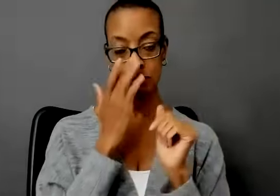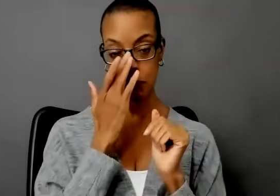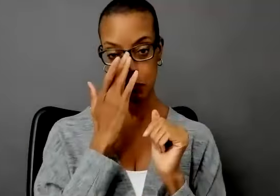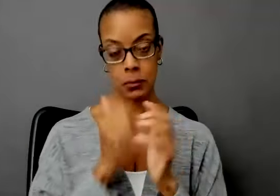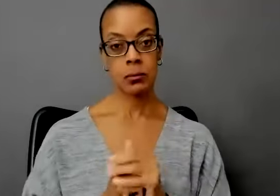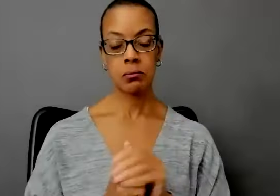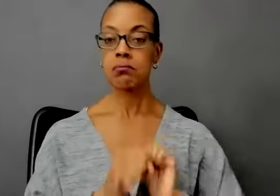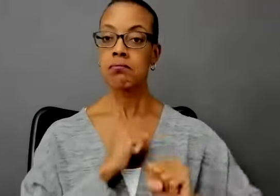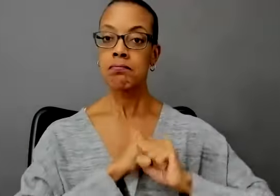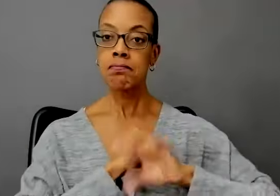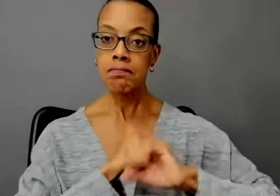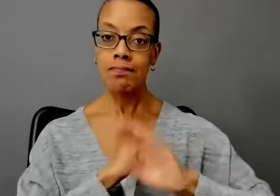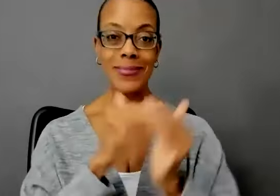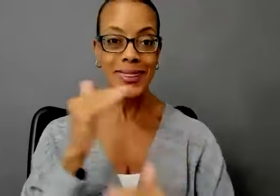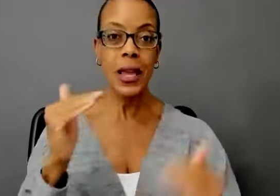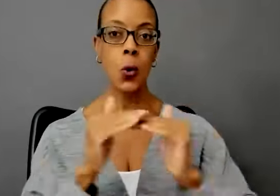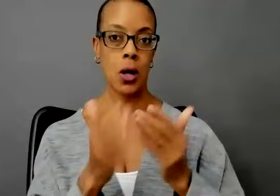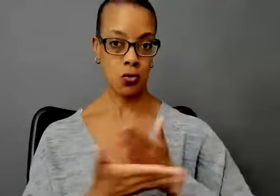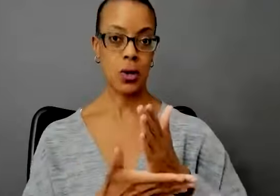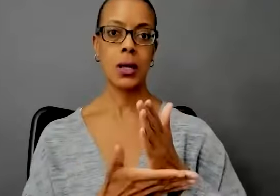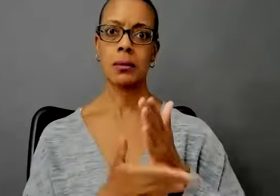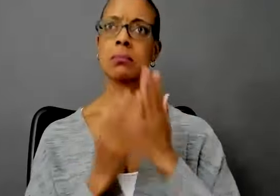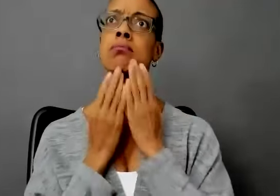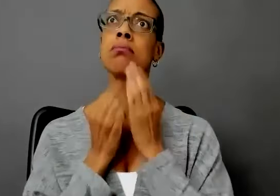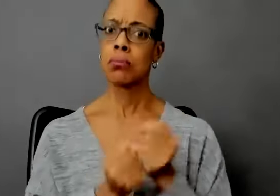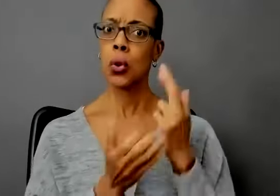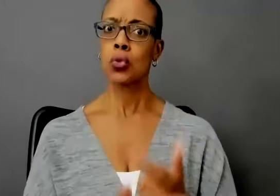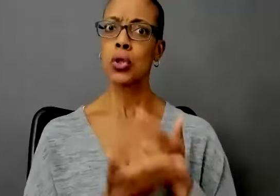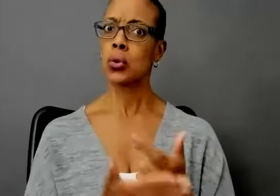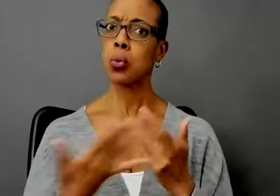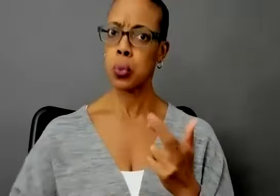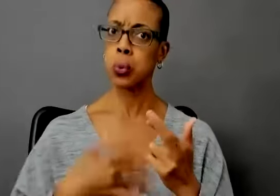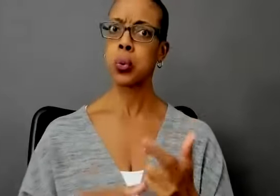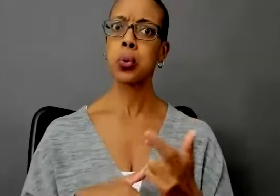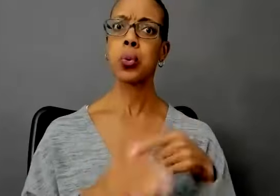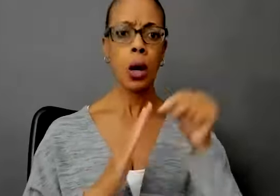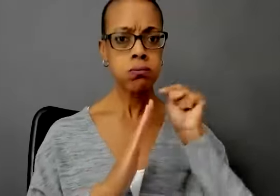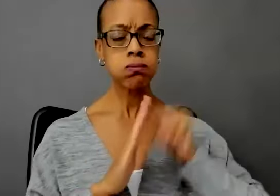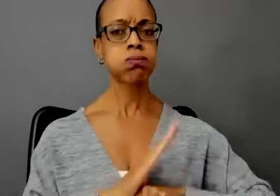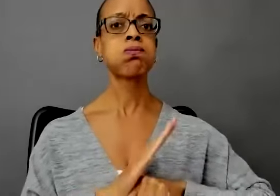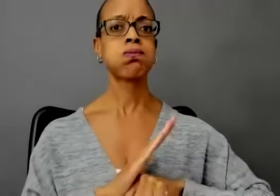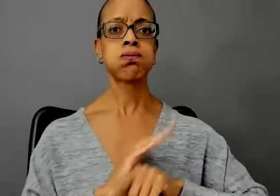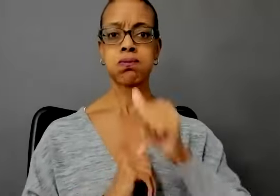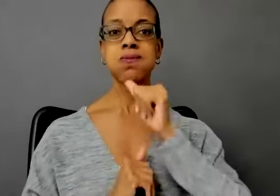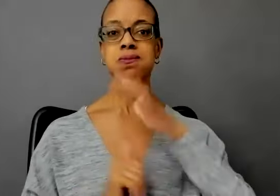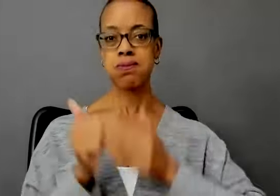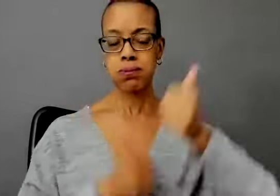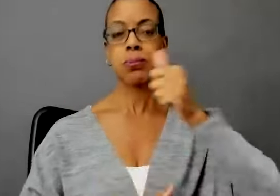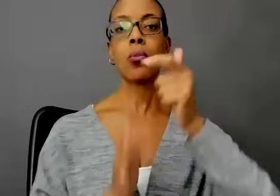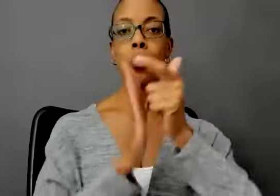promoting equality rights. And it's a valuable resource that taps into the expertise of feminist lawyers and others involved in federal